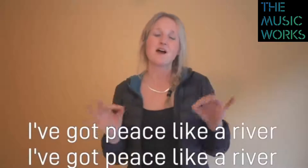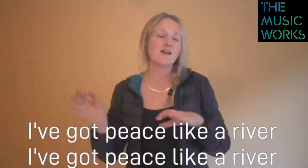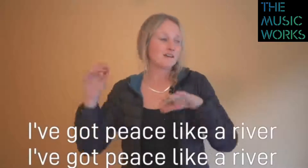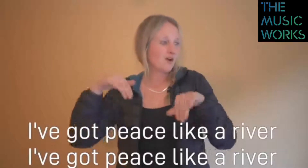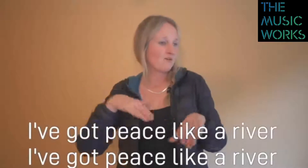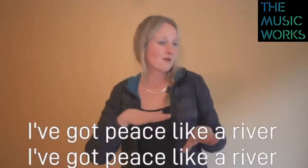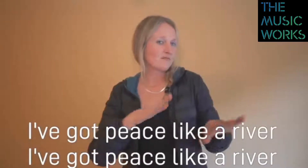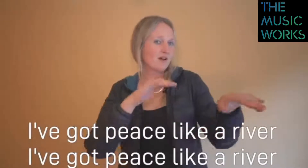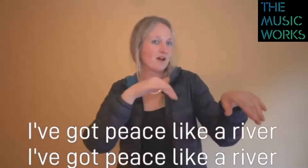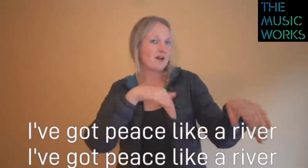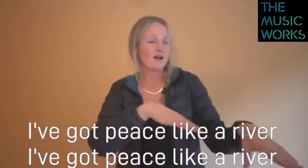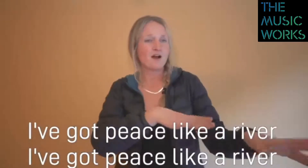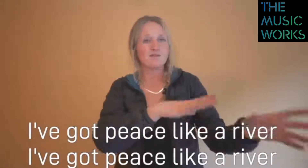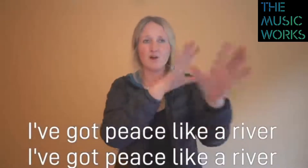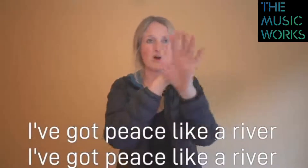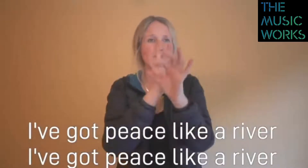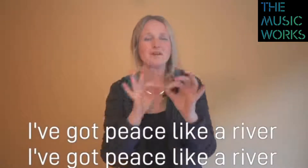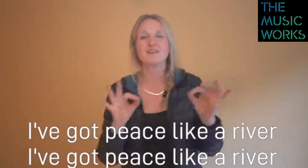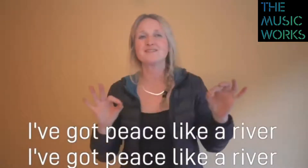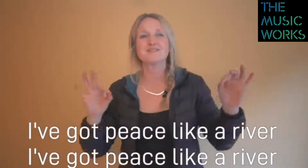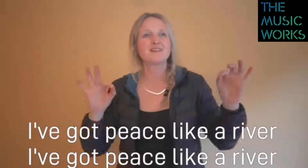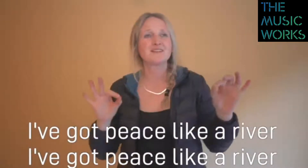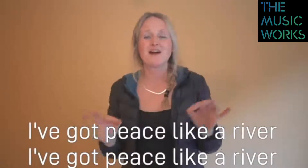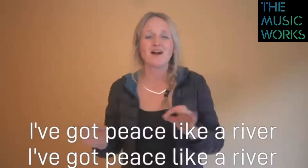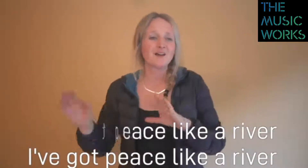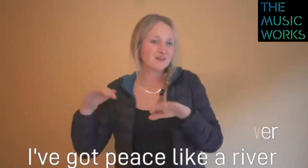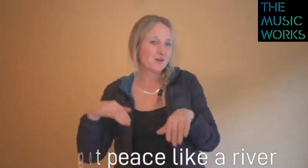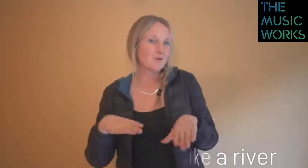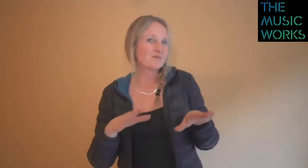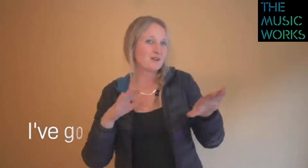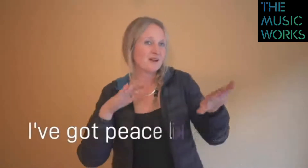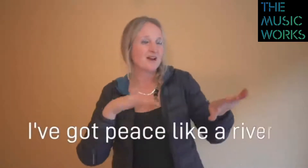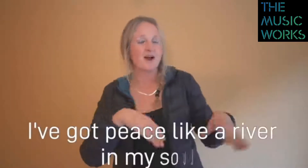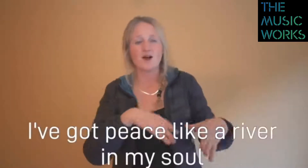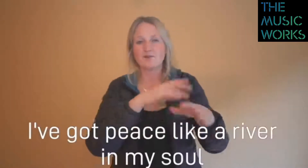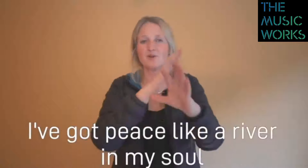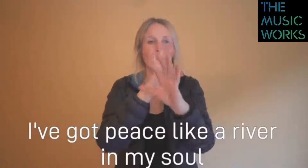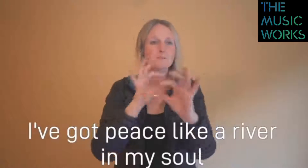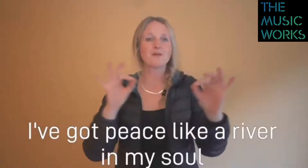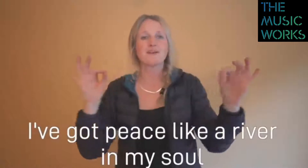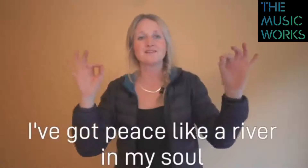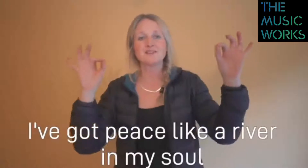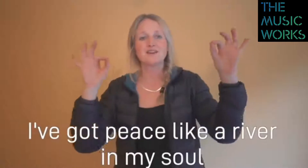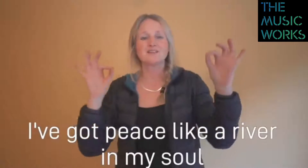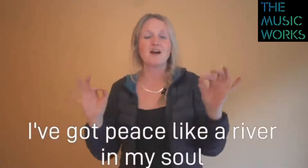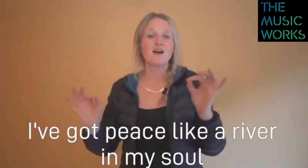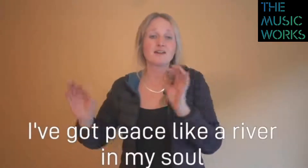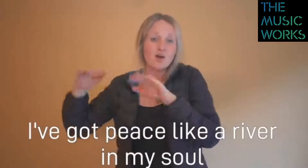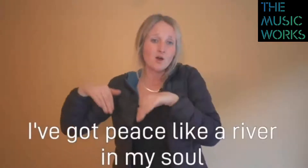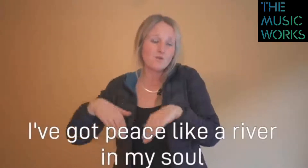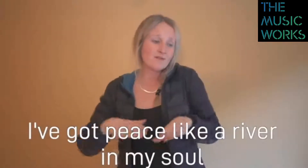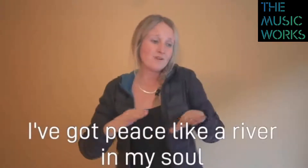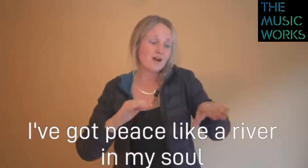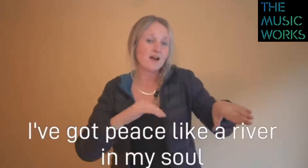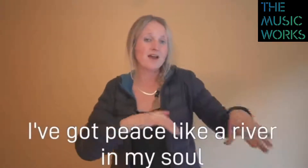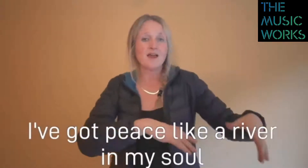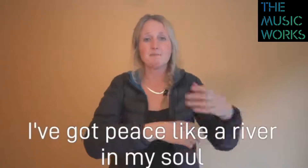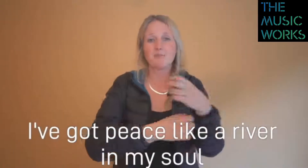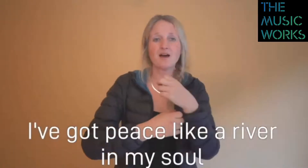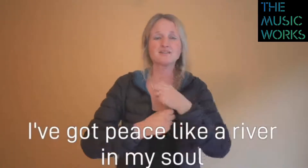Like a river, I've got peace like a river. I've got peace like a river in my